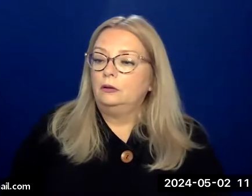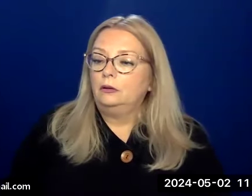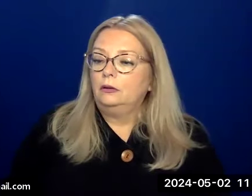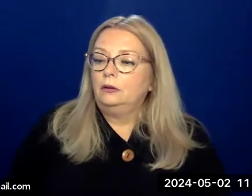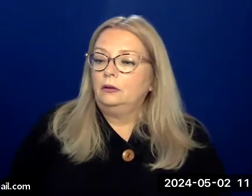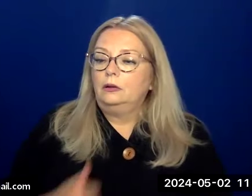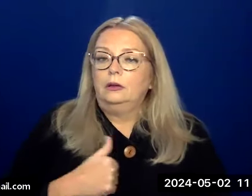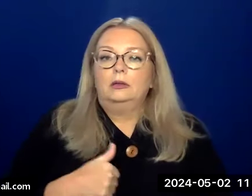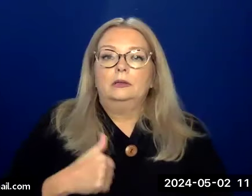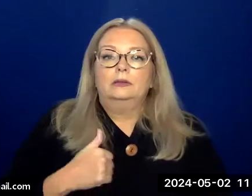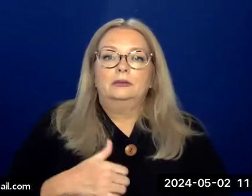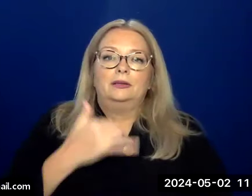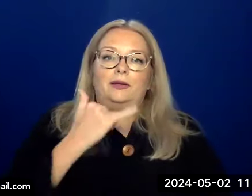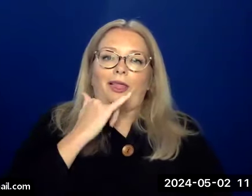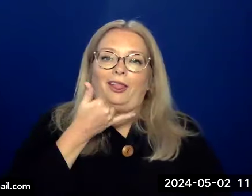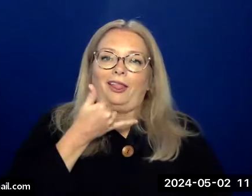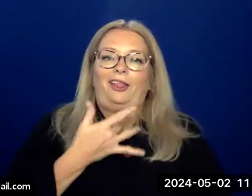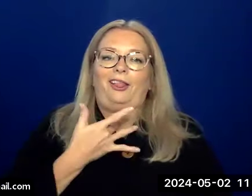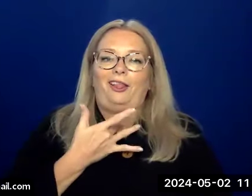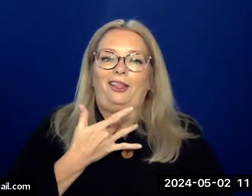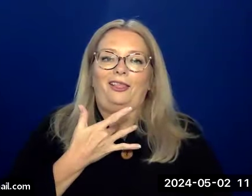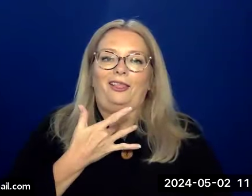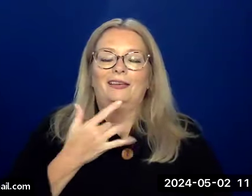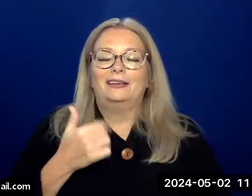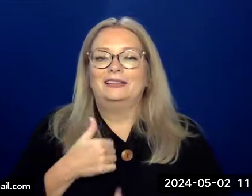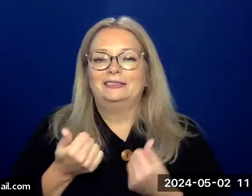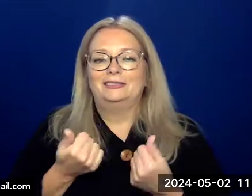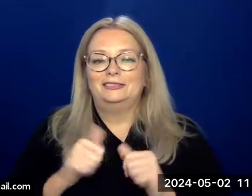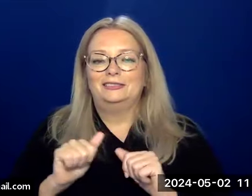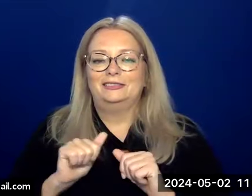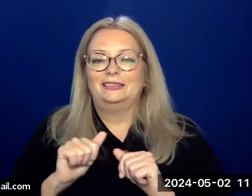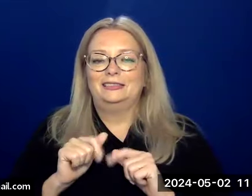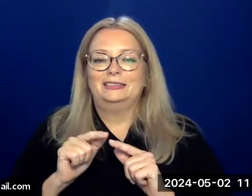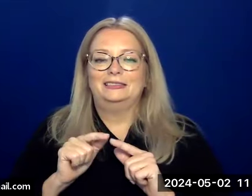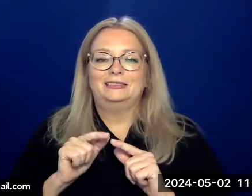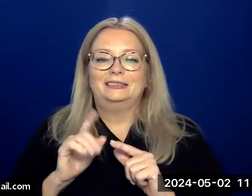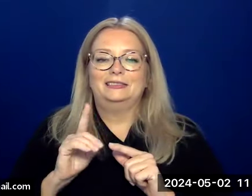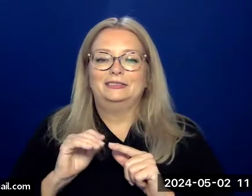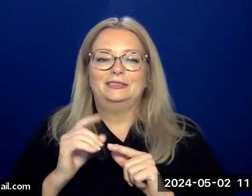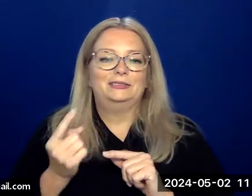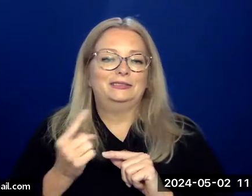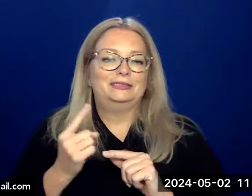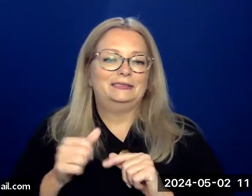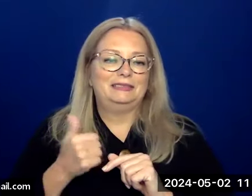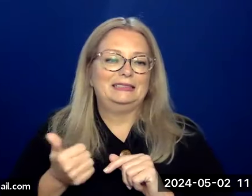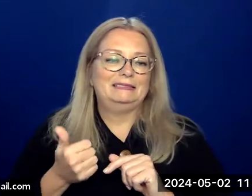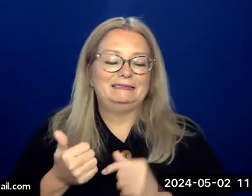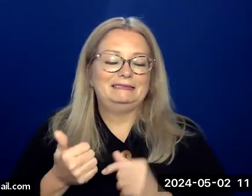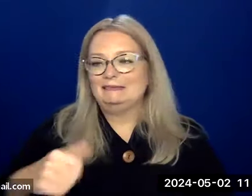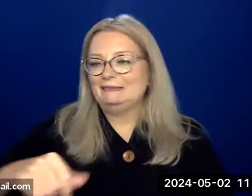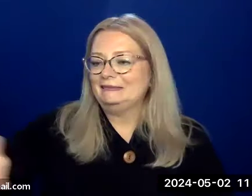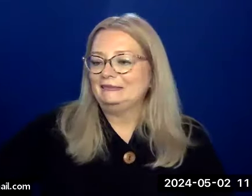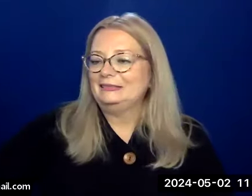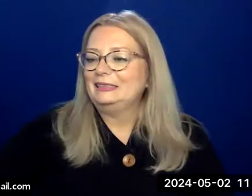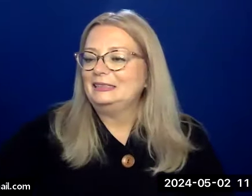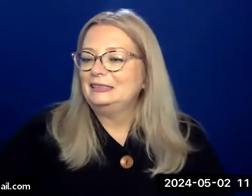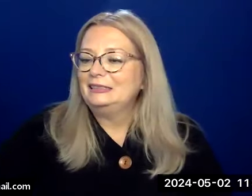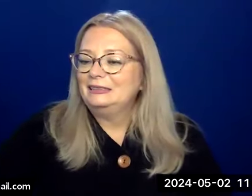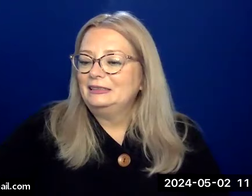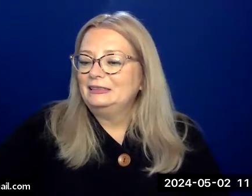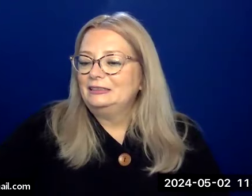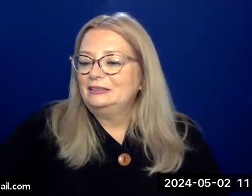Sorry, that was an accident. I was trying to mute myself and I hit the wrong button. I Thank was you. trying to